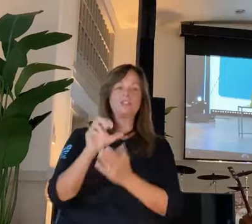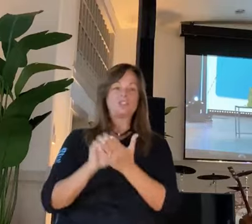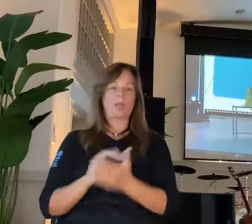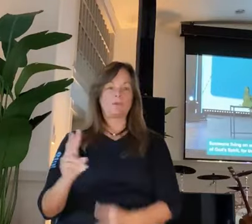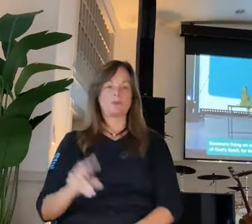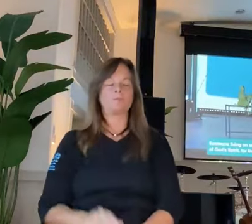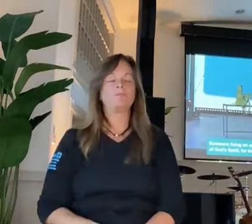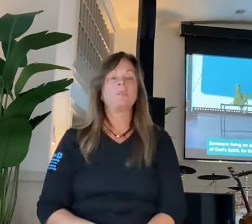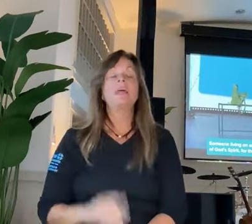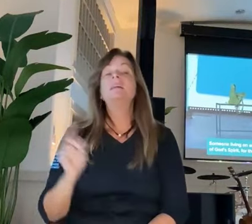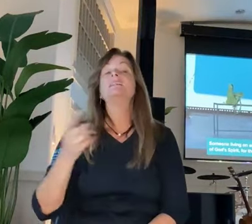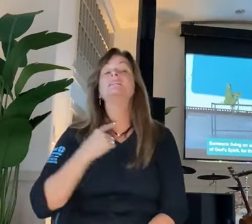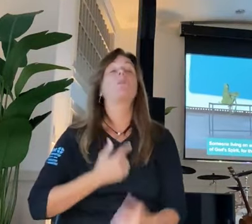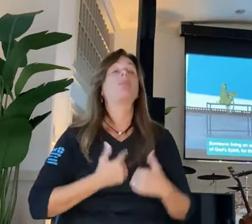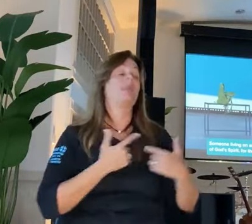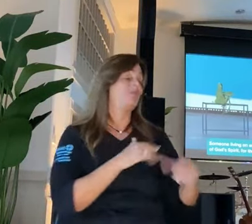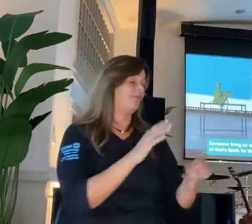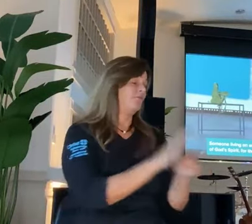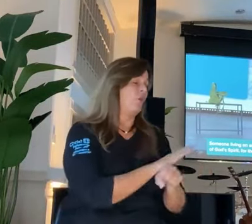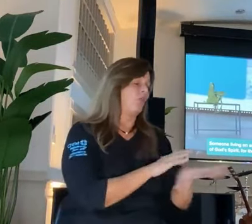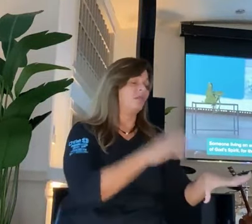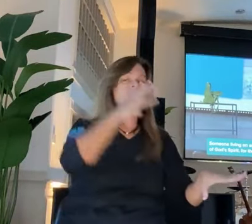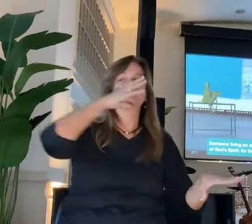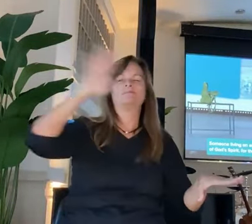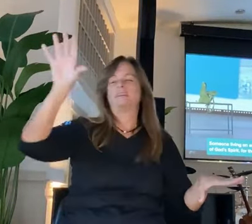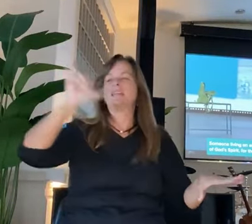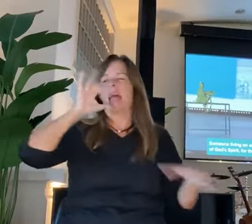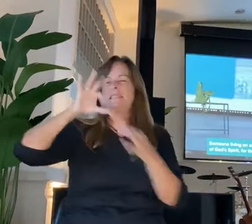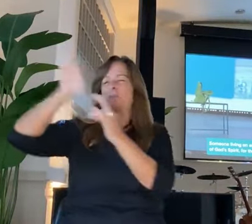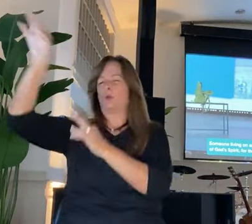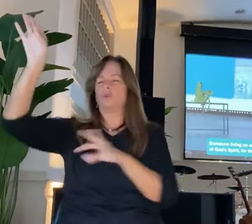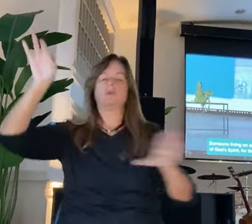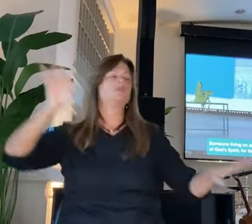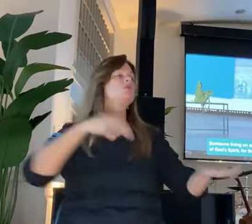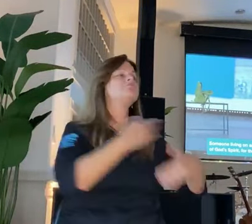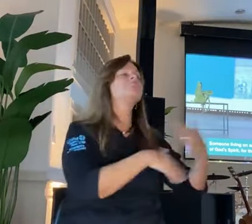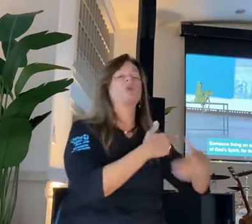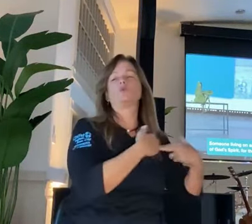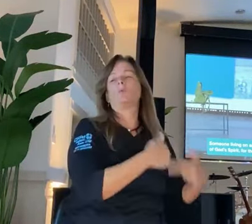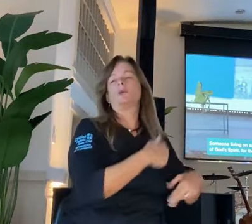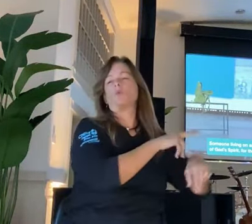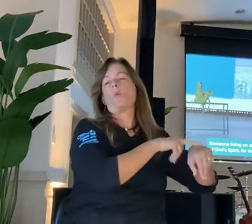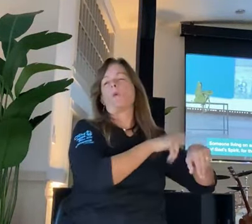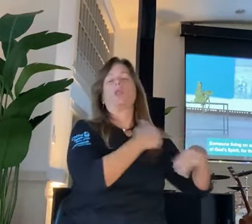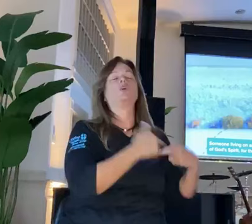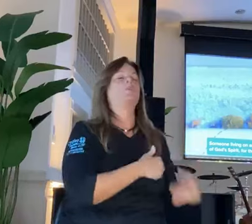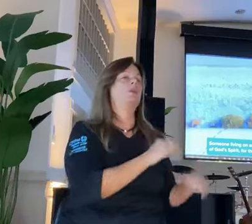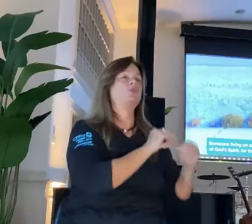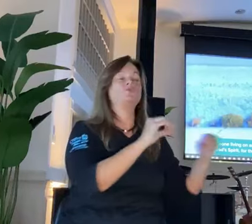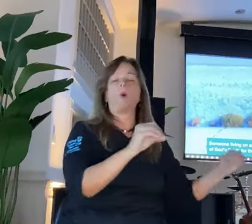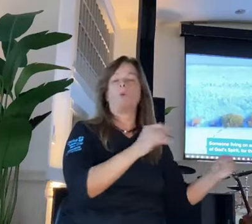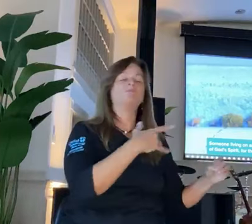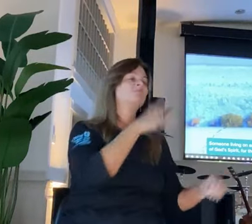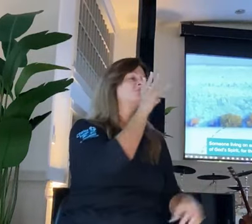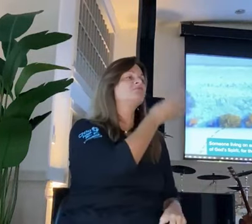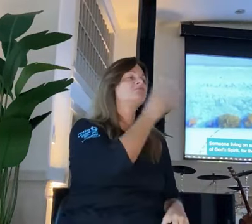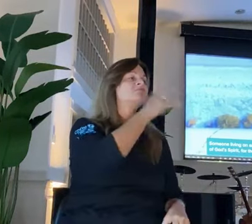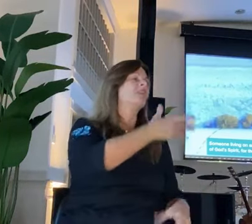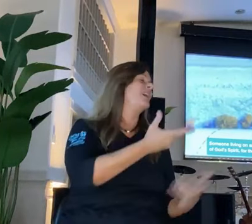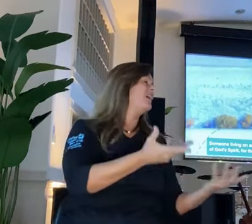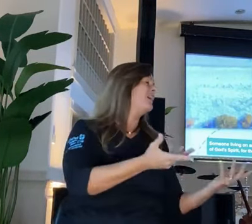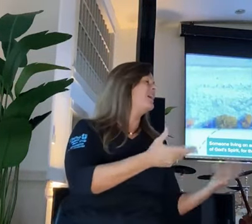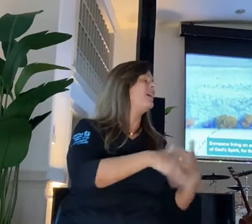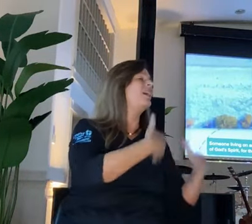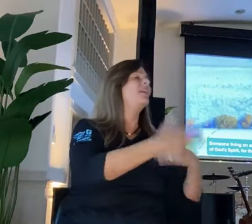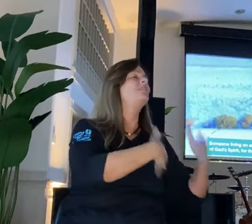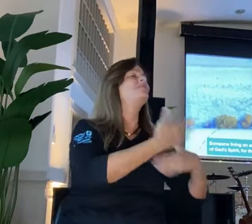someone living on an entirely human level, so living just carnally, just on their own, rejects the revelations